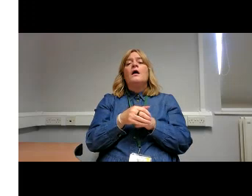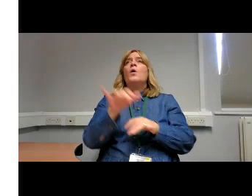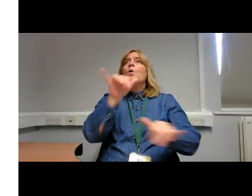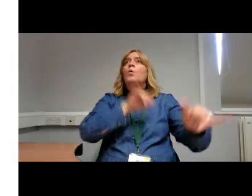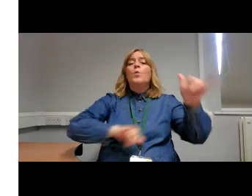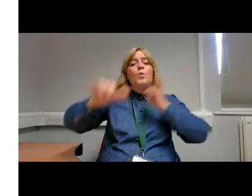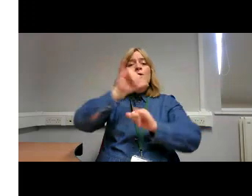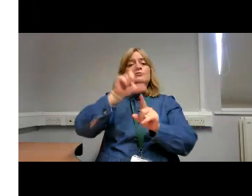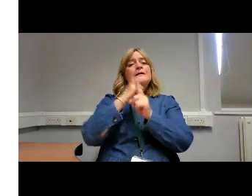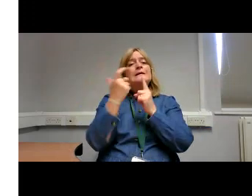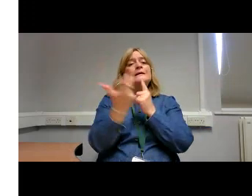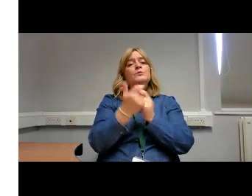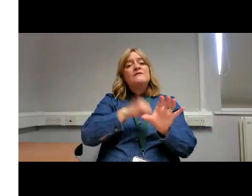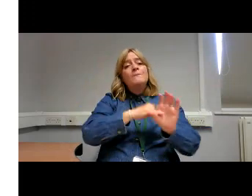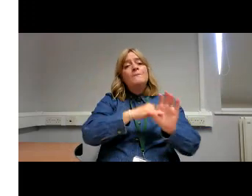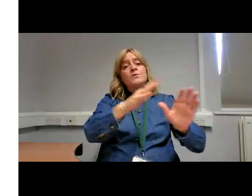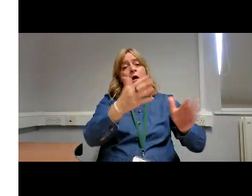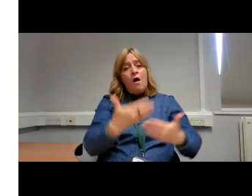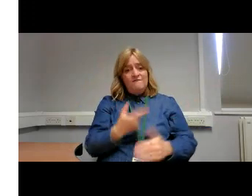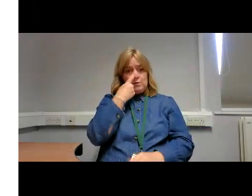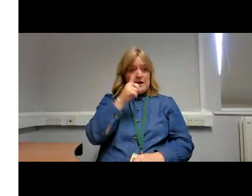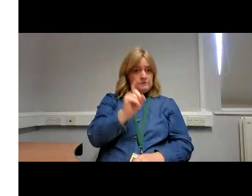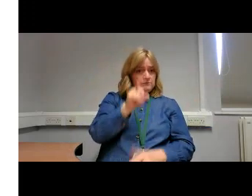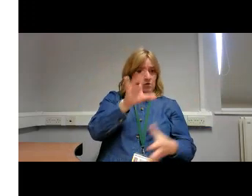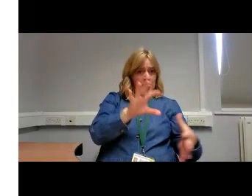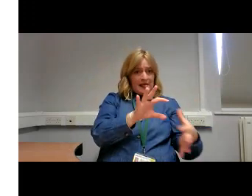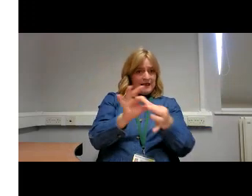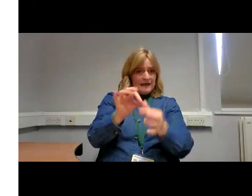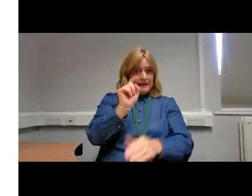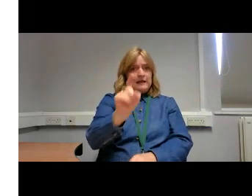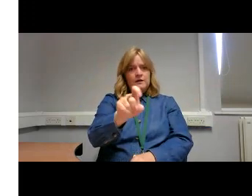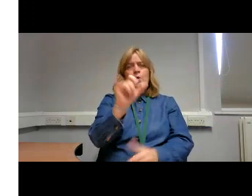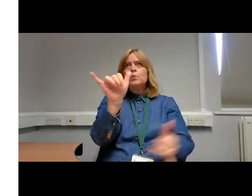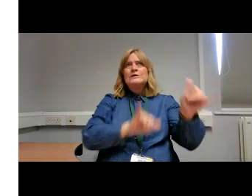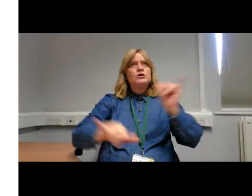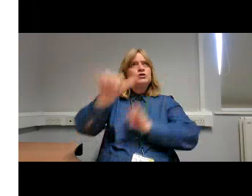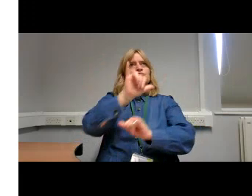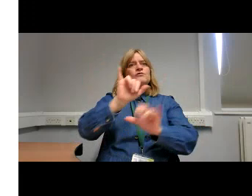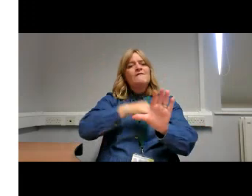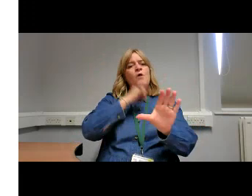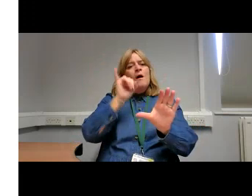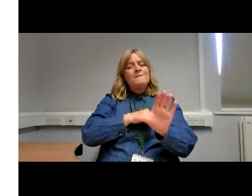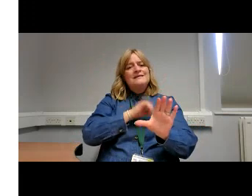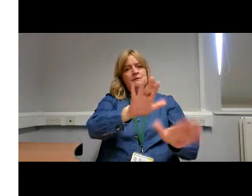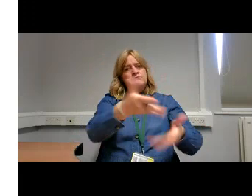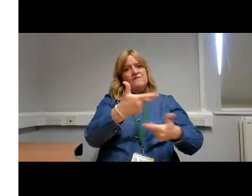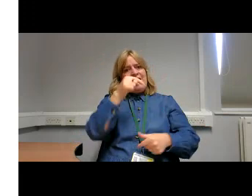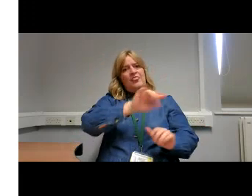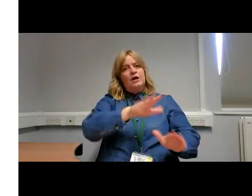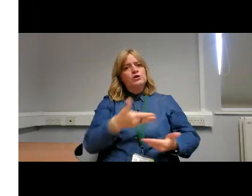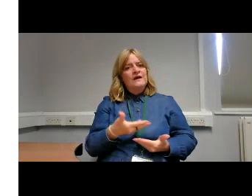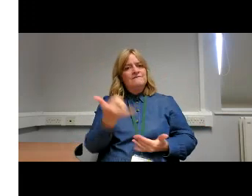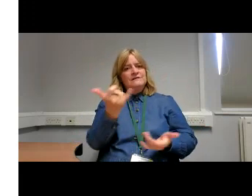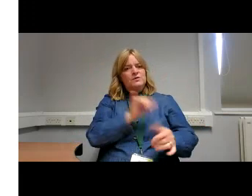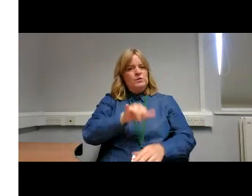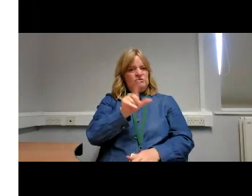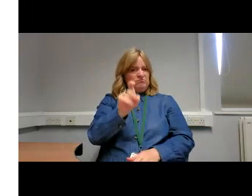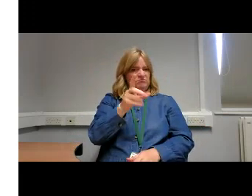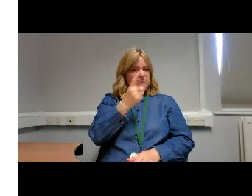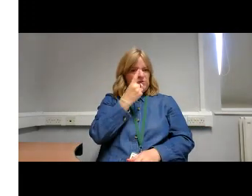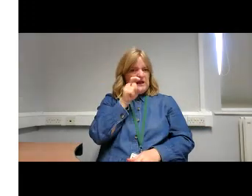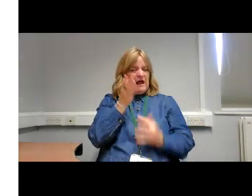via a link that I've popped on the slide here, and these slides will be available for you to access after this meeting.